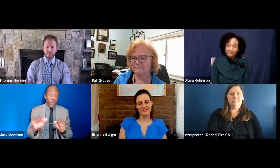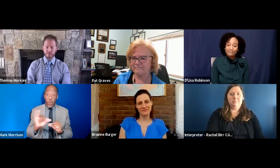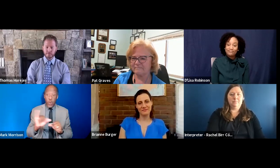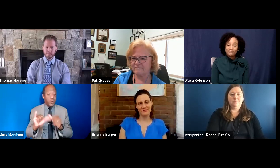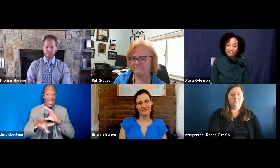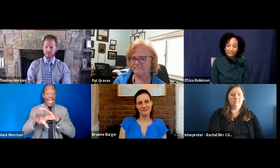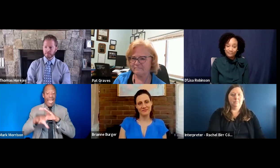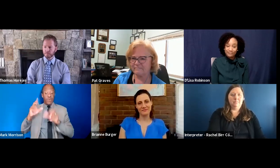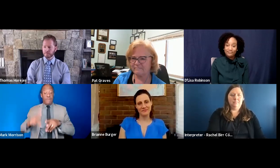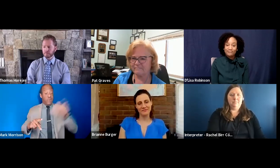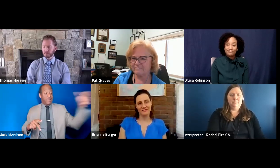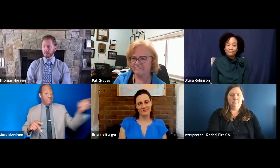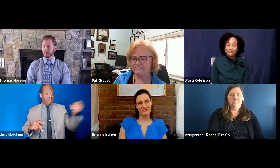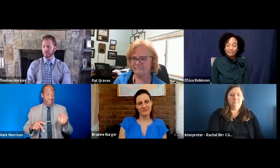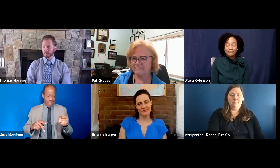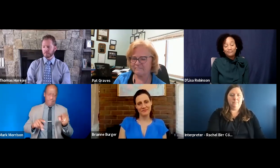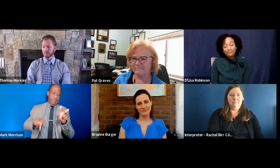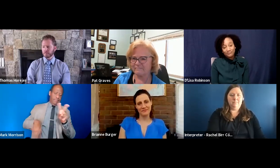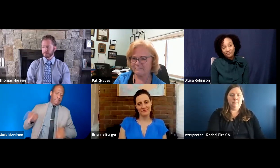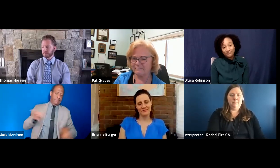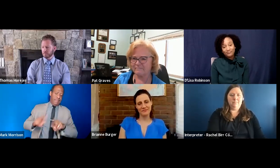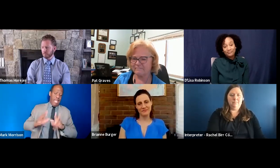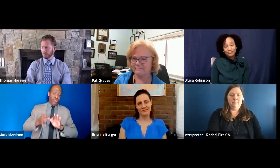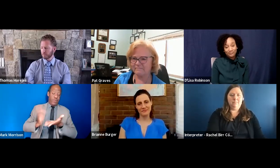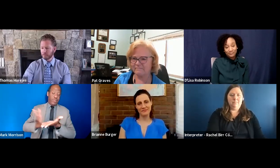they comfortable with that interpreter's skills?